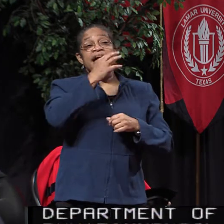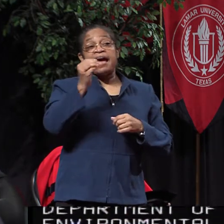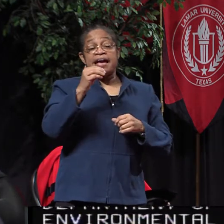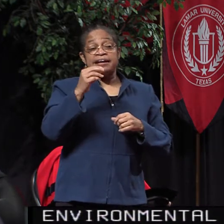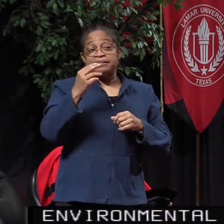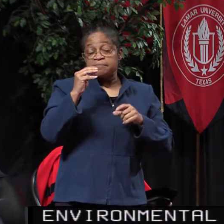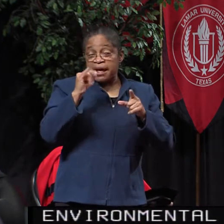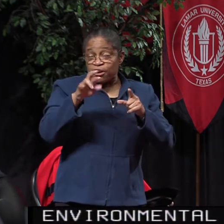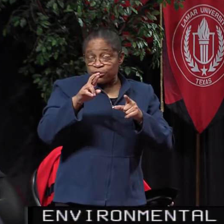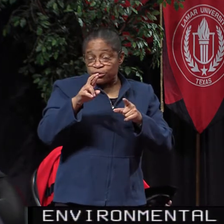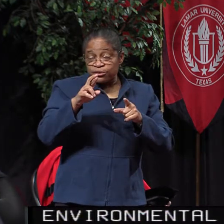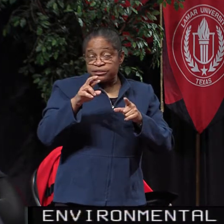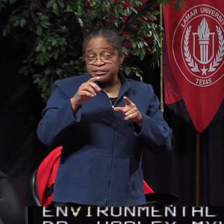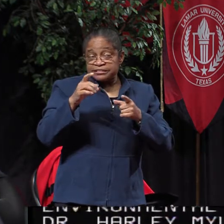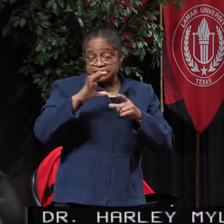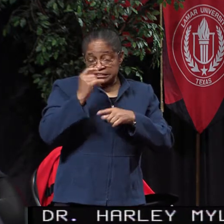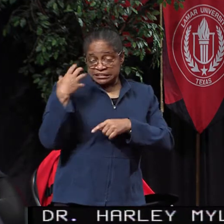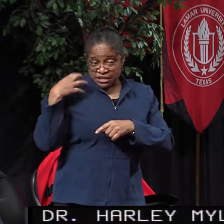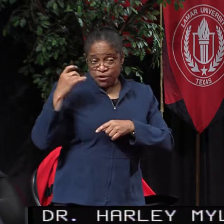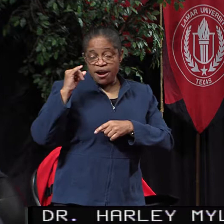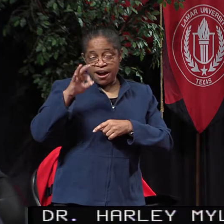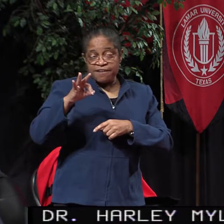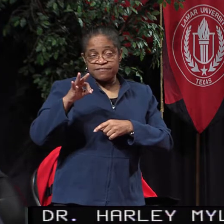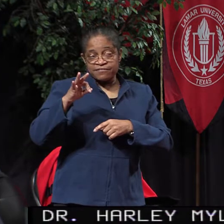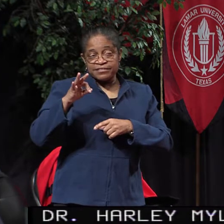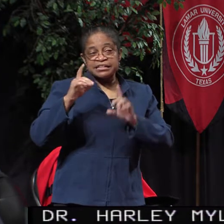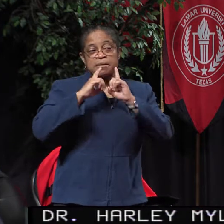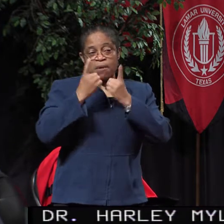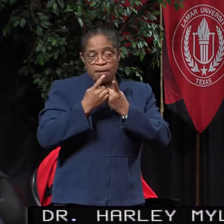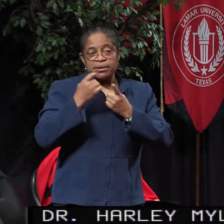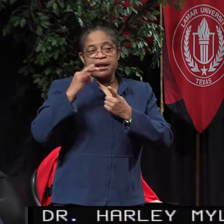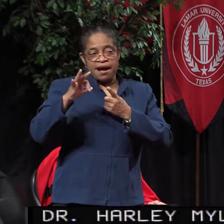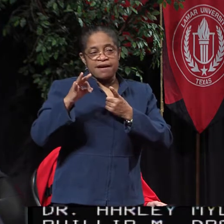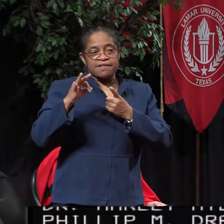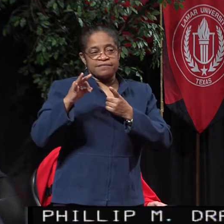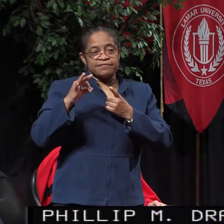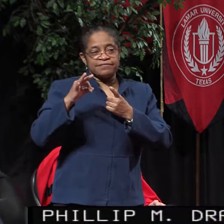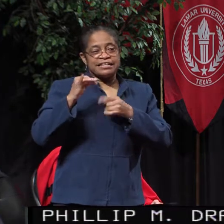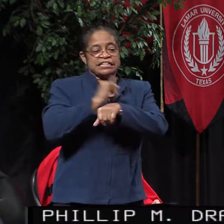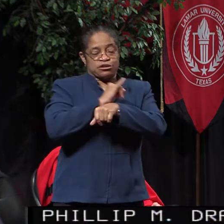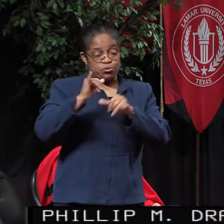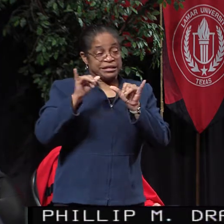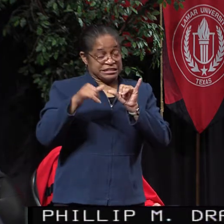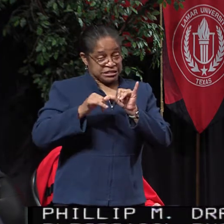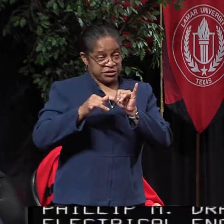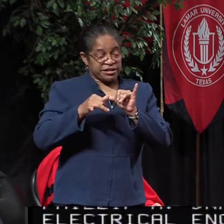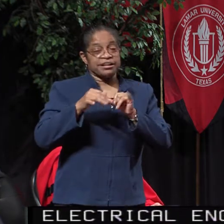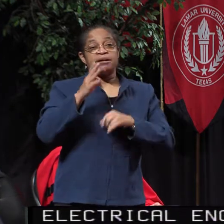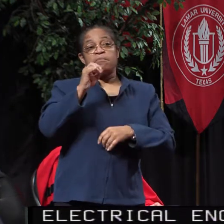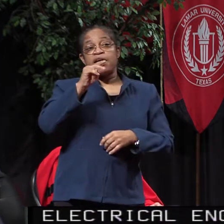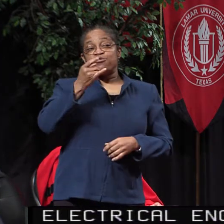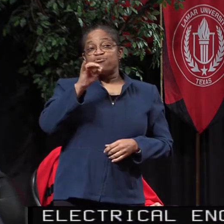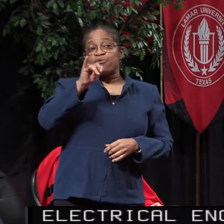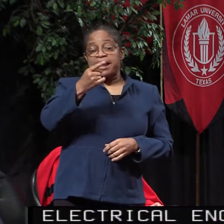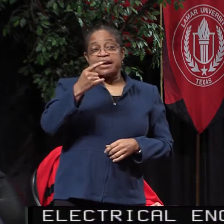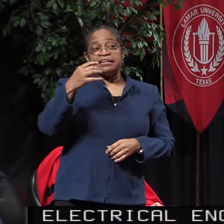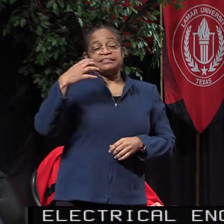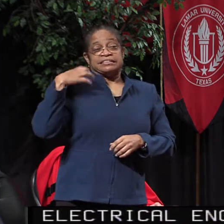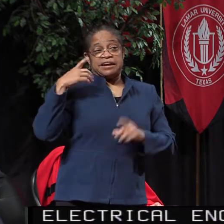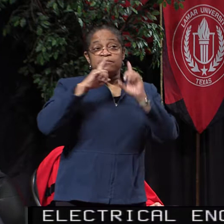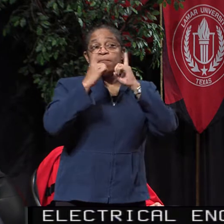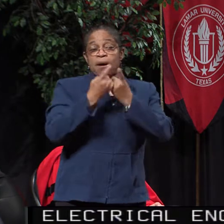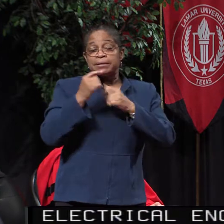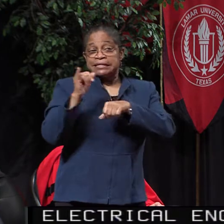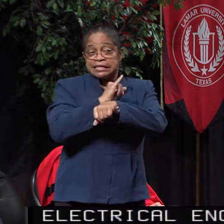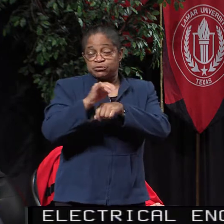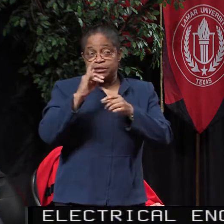Myler, Chair of the Philip M. Dreyer Department of Electrical Engineering, Dr. Brian Craig, Chair of the Department of